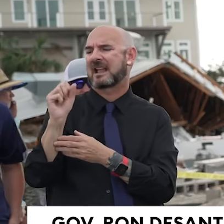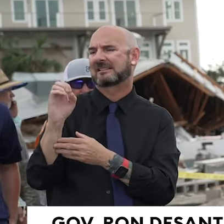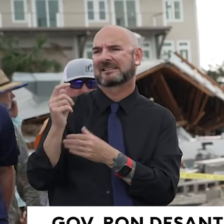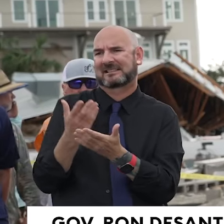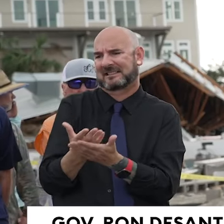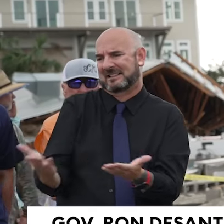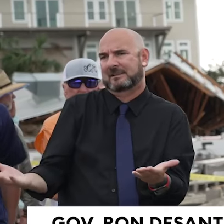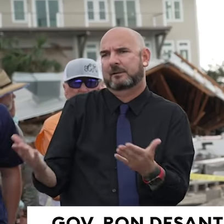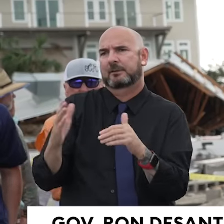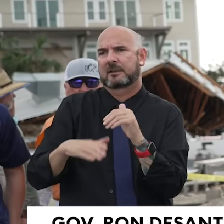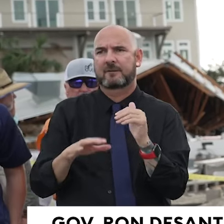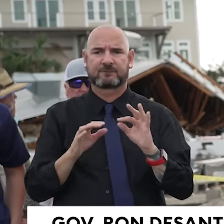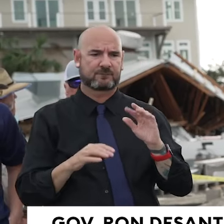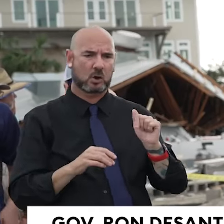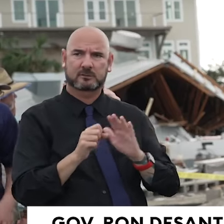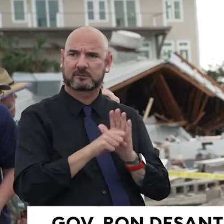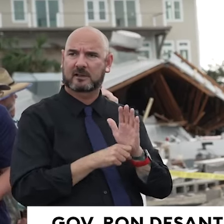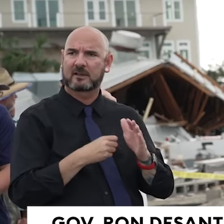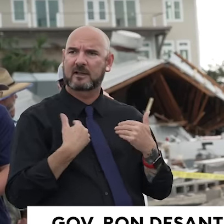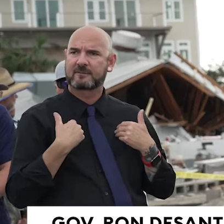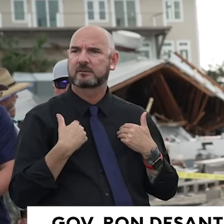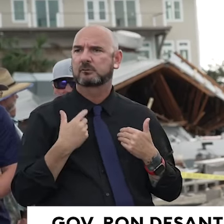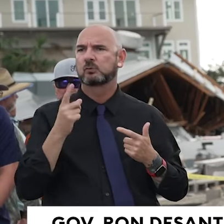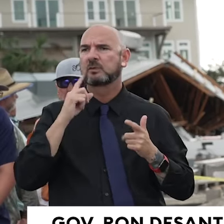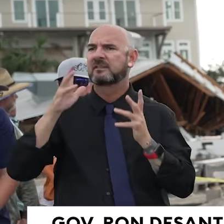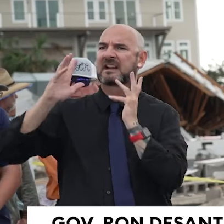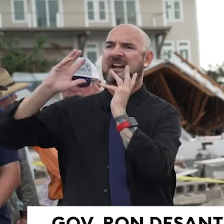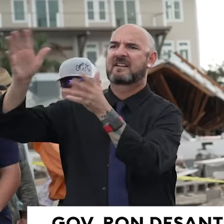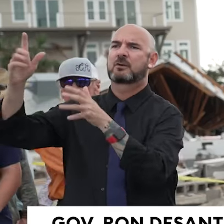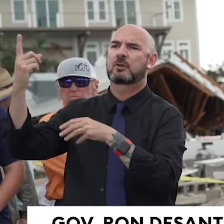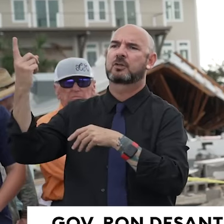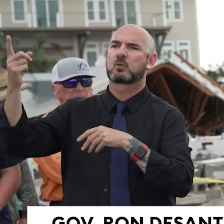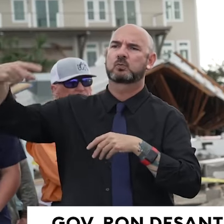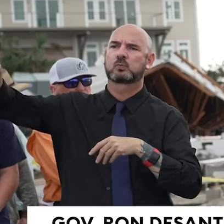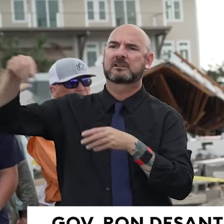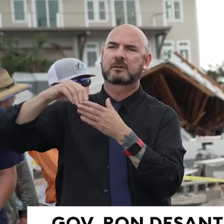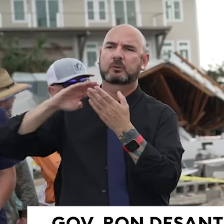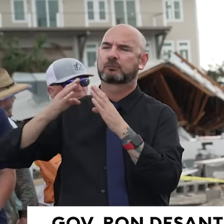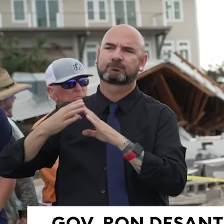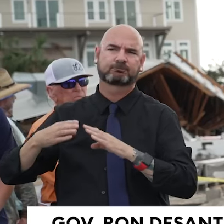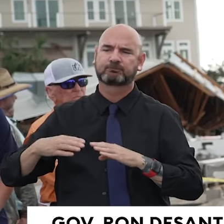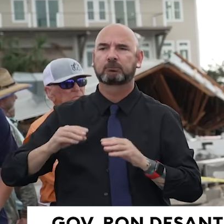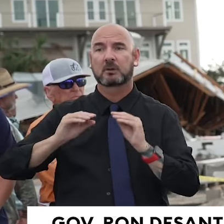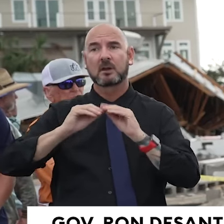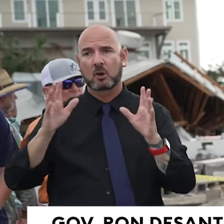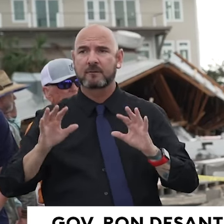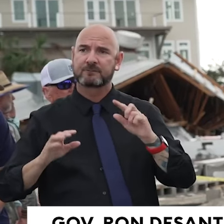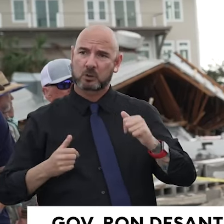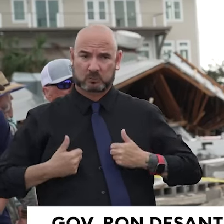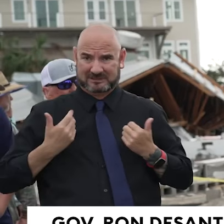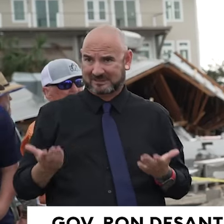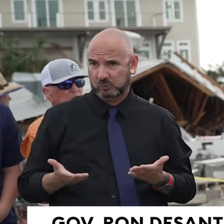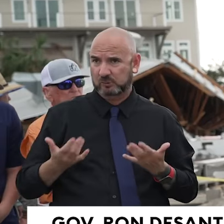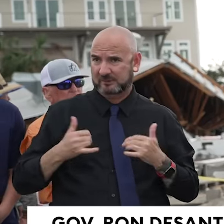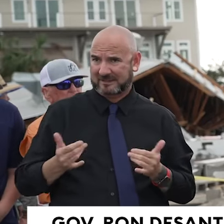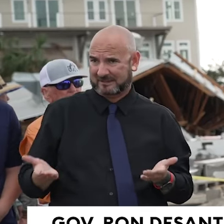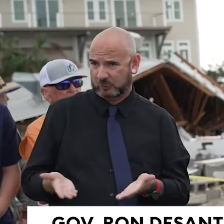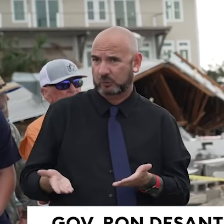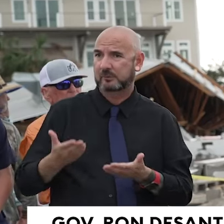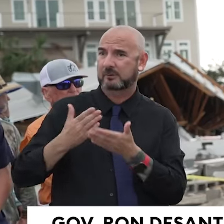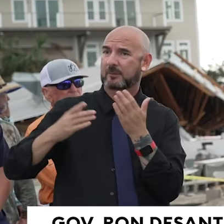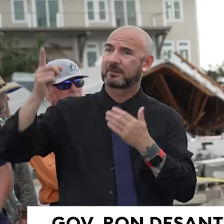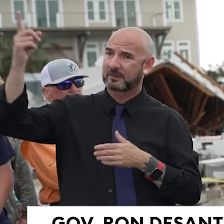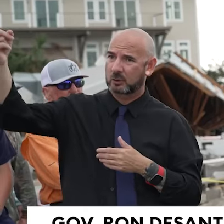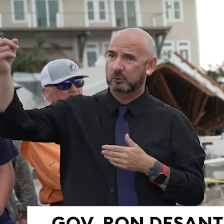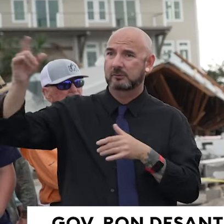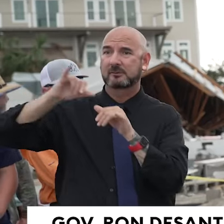be anybody left behind in those communities. Clearly, Florida residents who are still there, most of them stay.